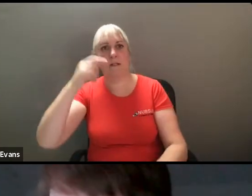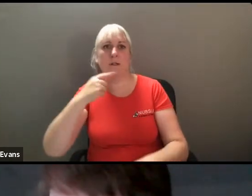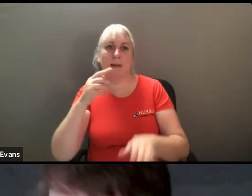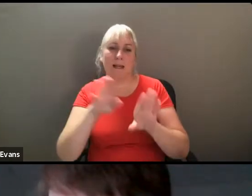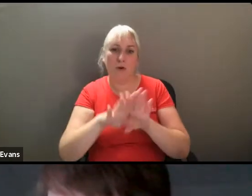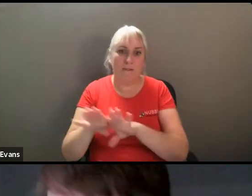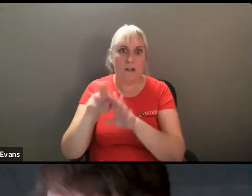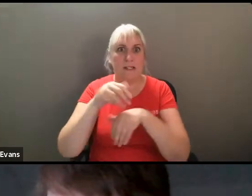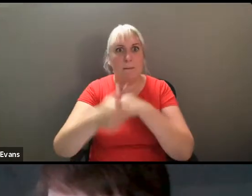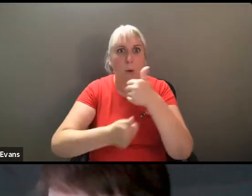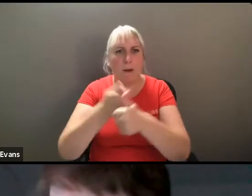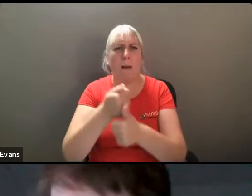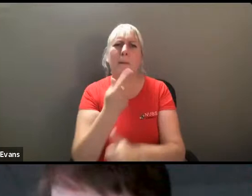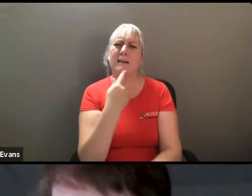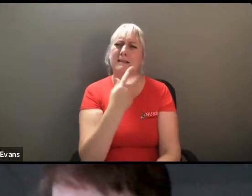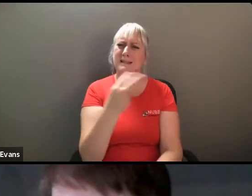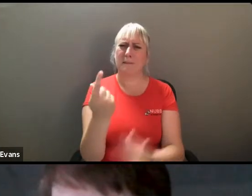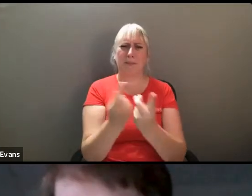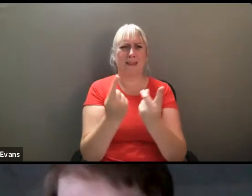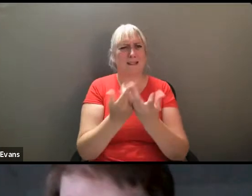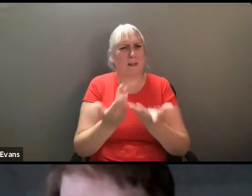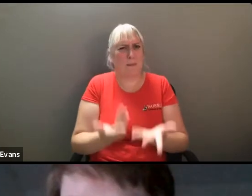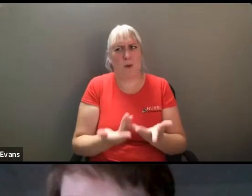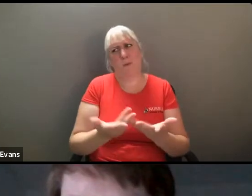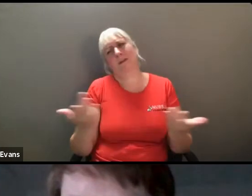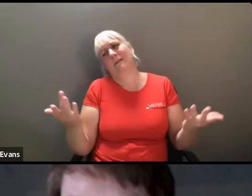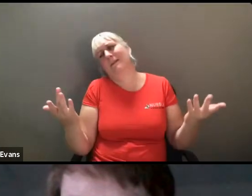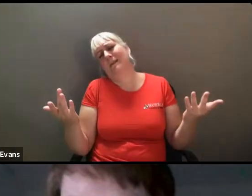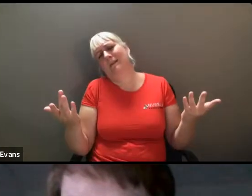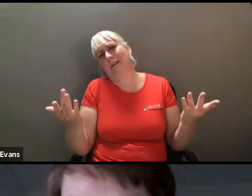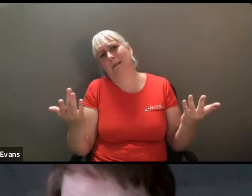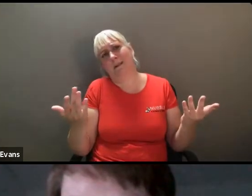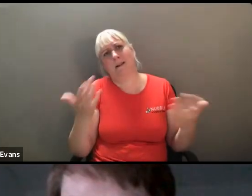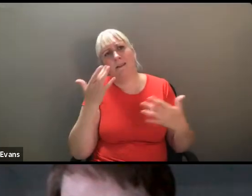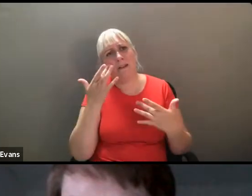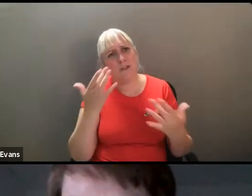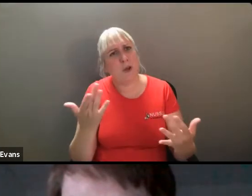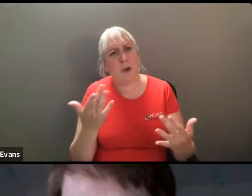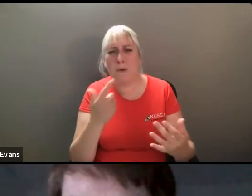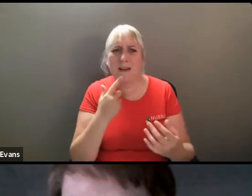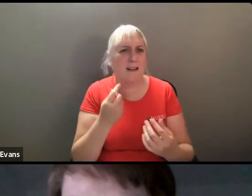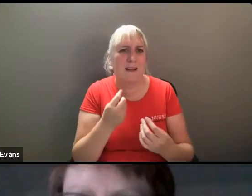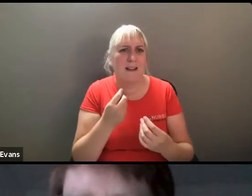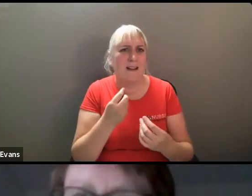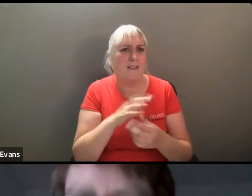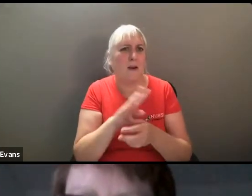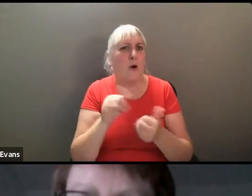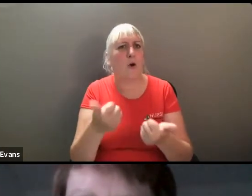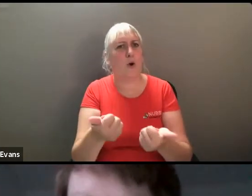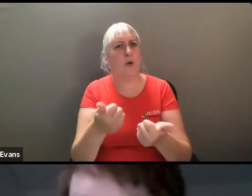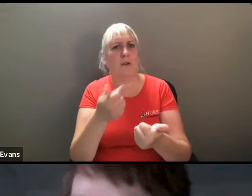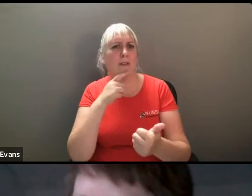there's some of the things that are going on at the moment that are not good for a majority, I think.